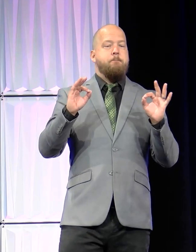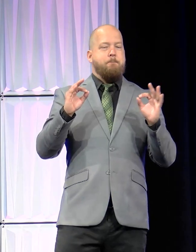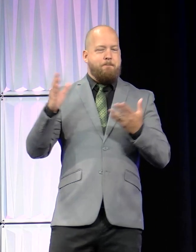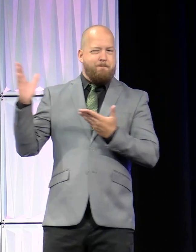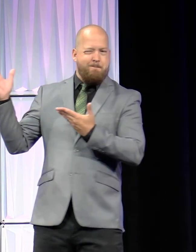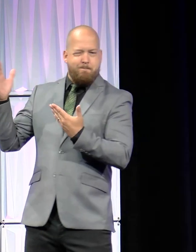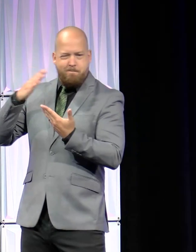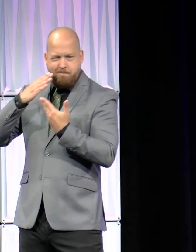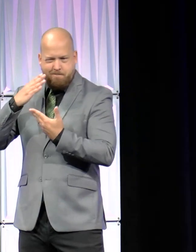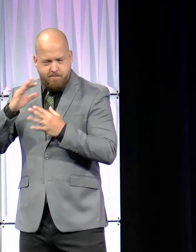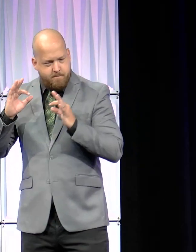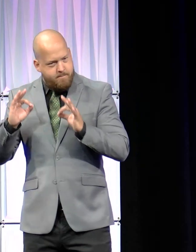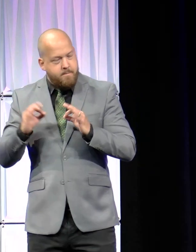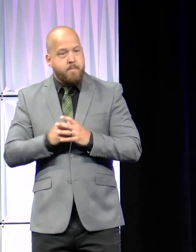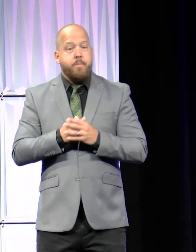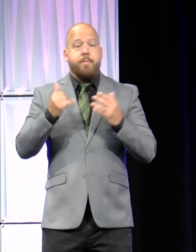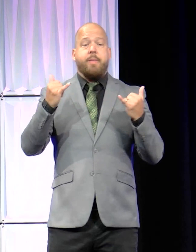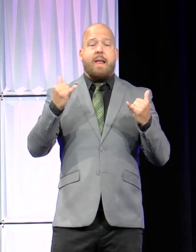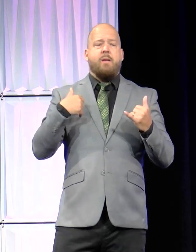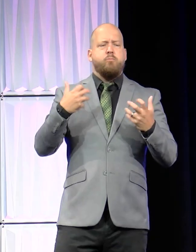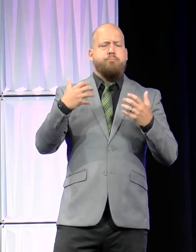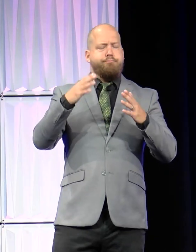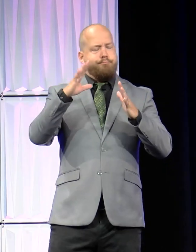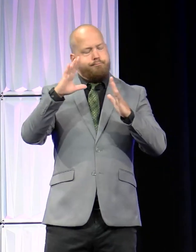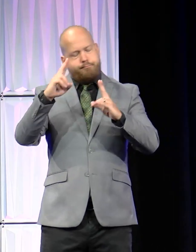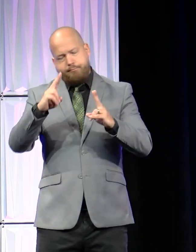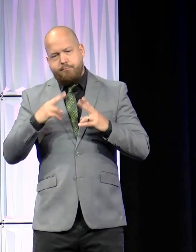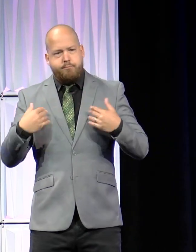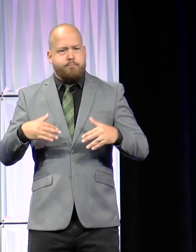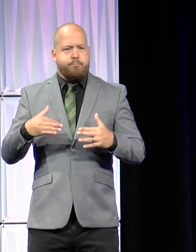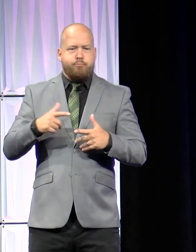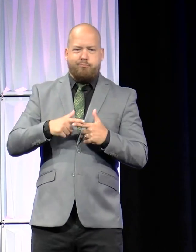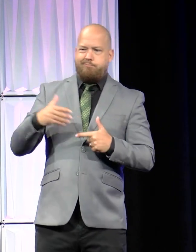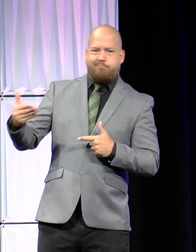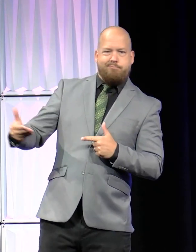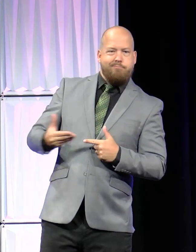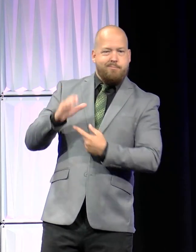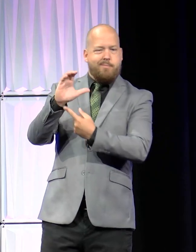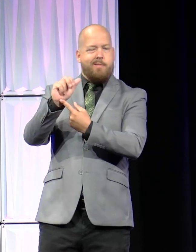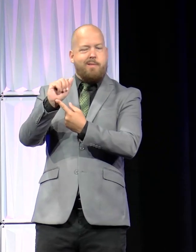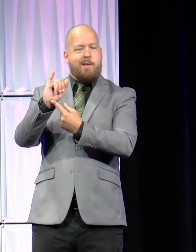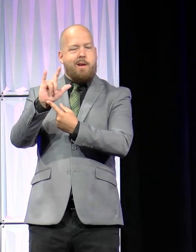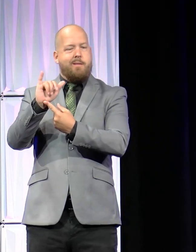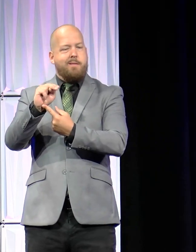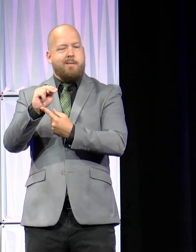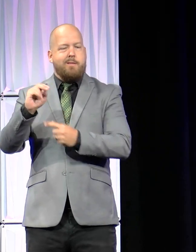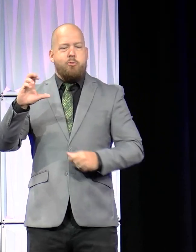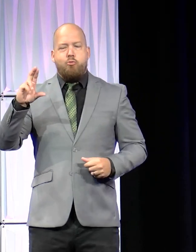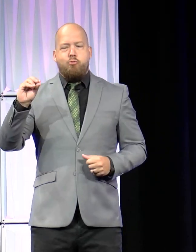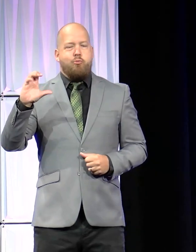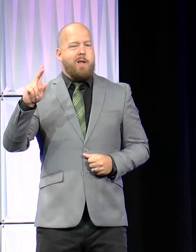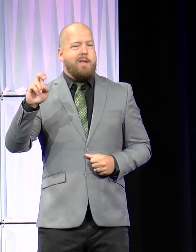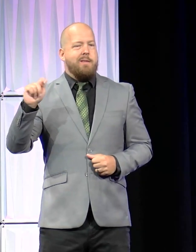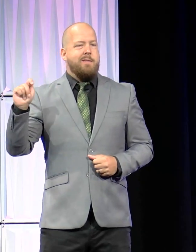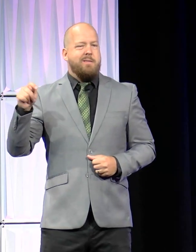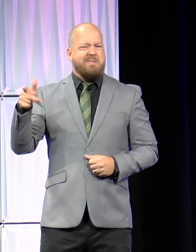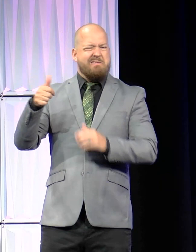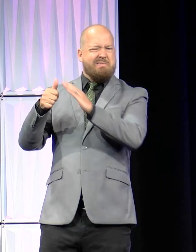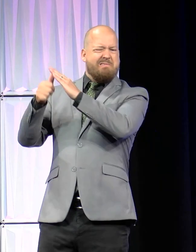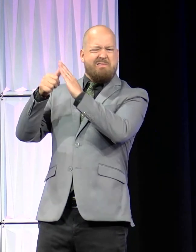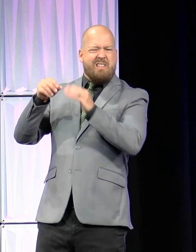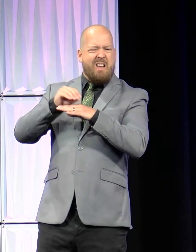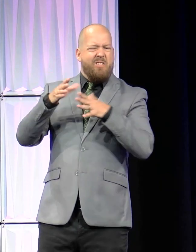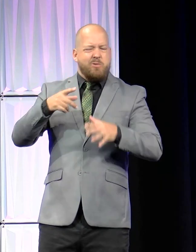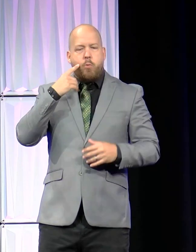Now it is my privilege to invite Cailin Crockett, Senior Advisor to the White House Gender Policy